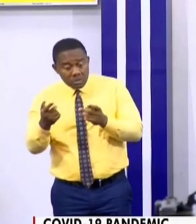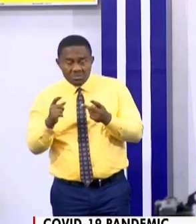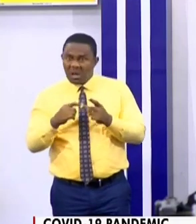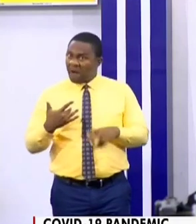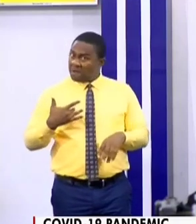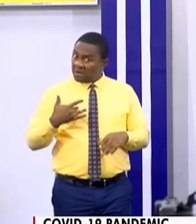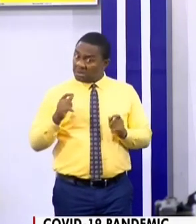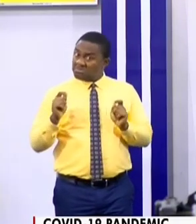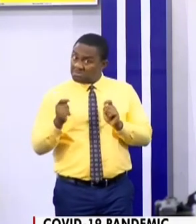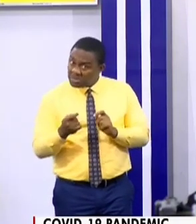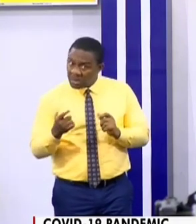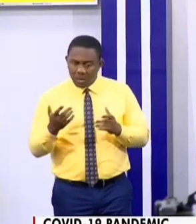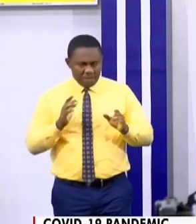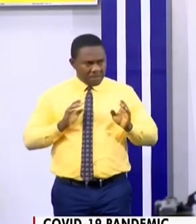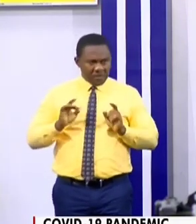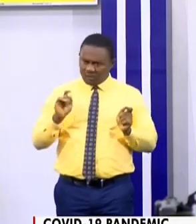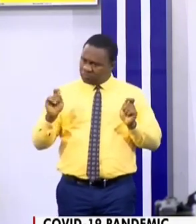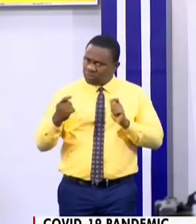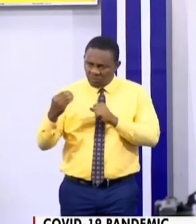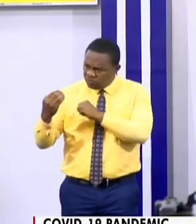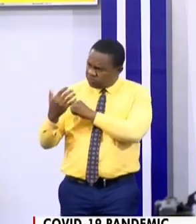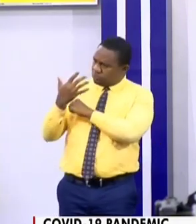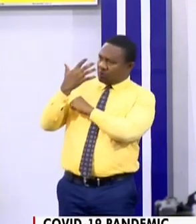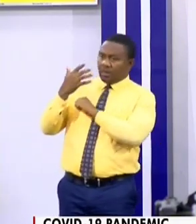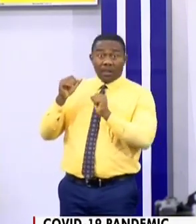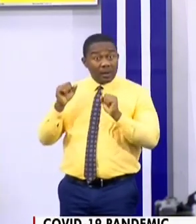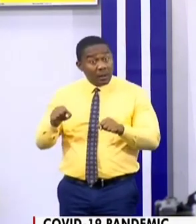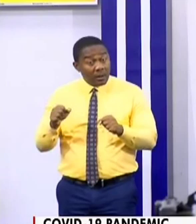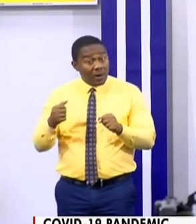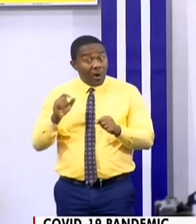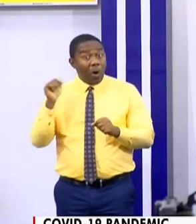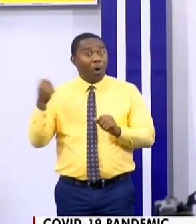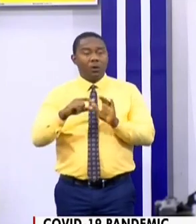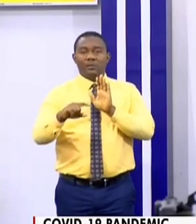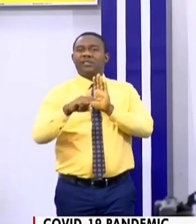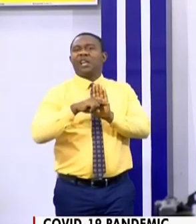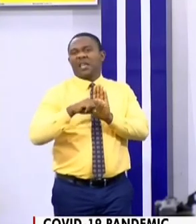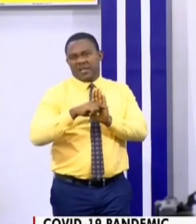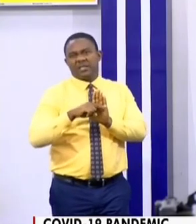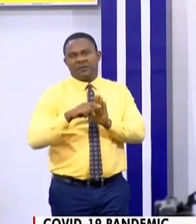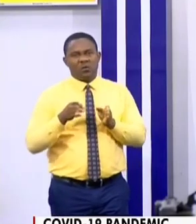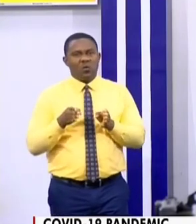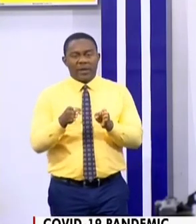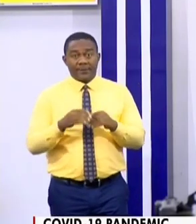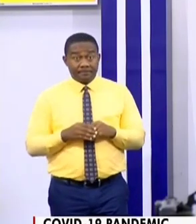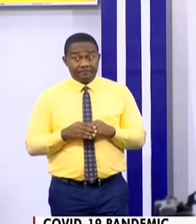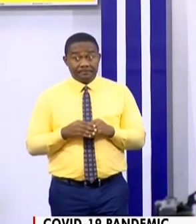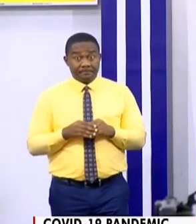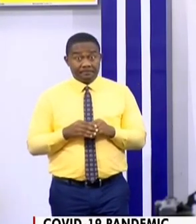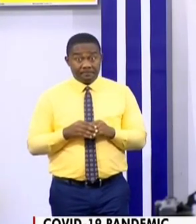feel, how we behave, usually in a negative sense. And